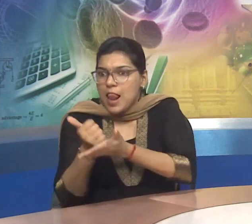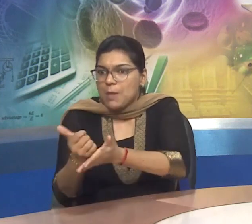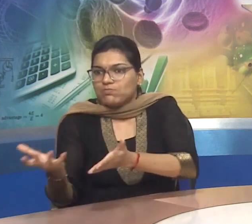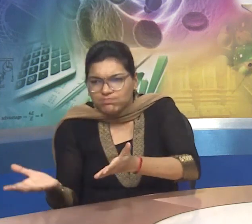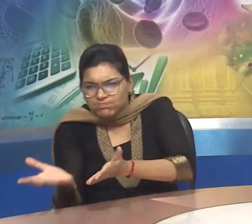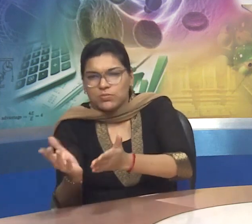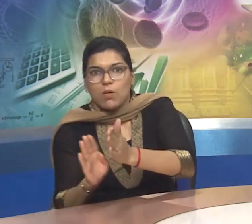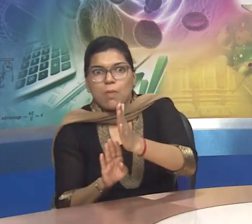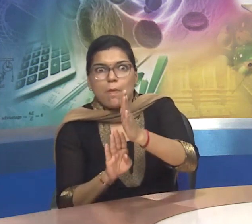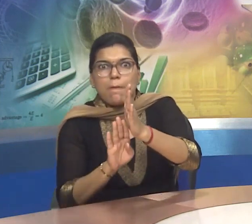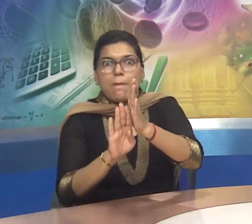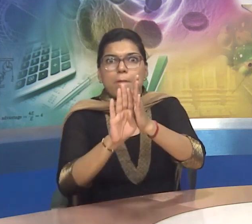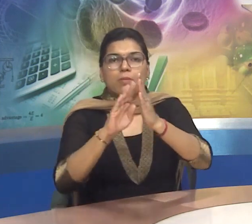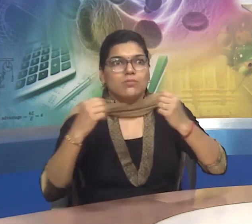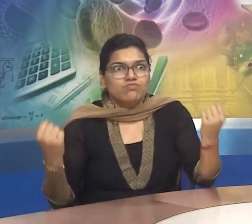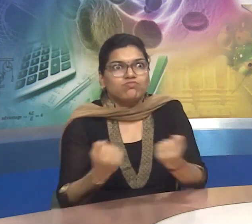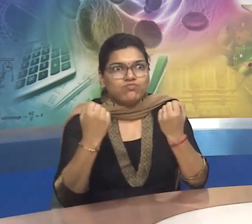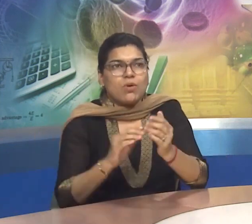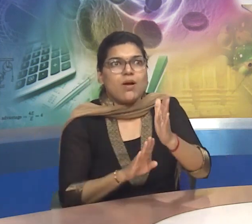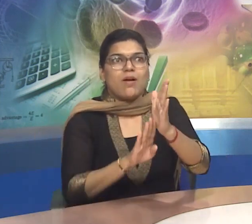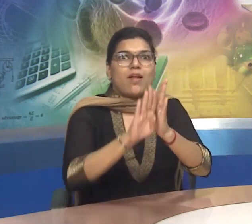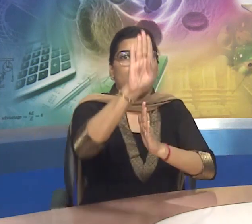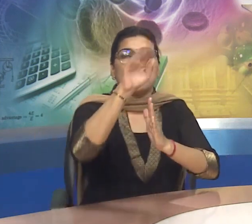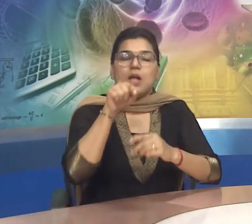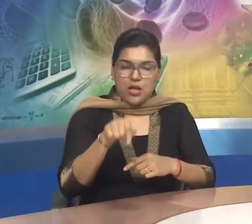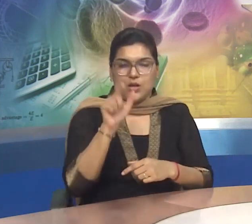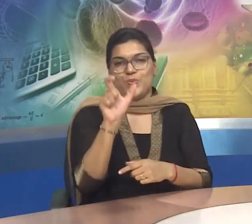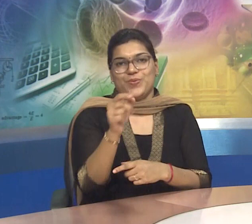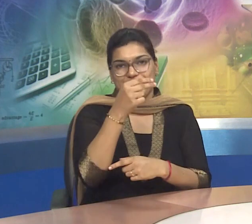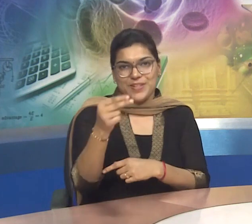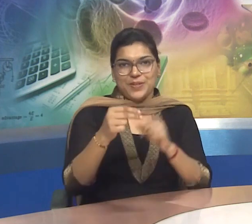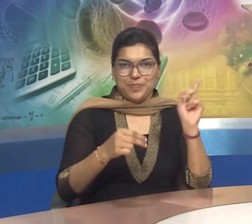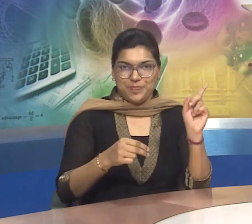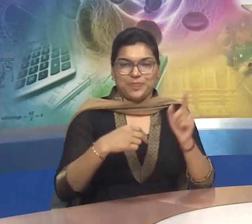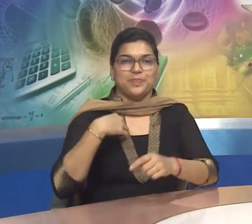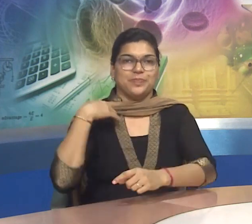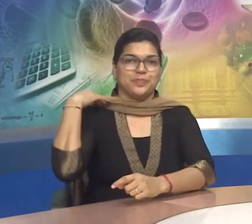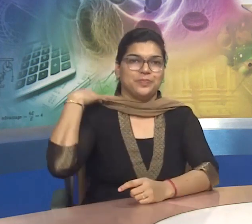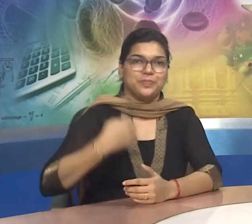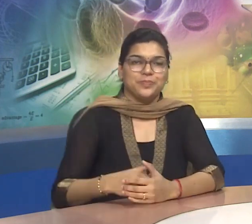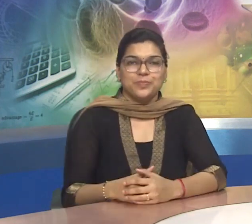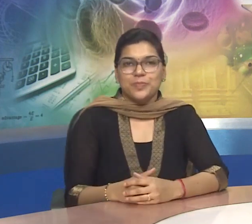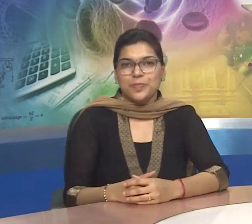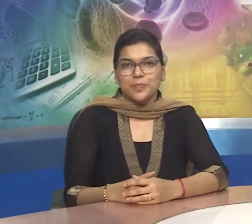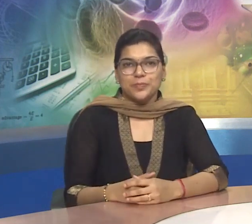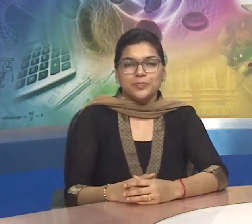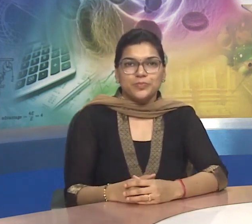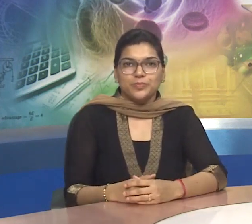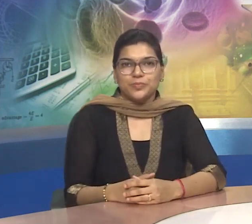weak, then uplifting the person for betterment.